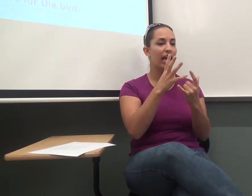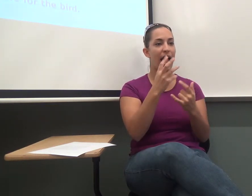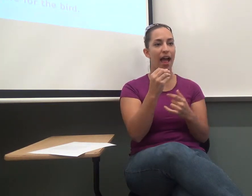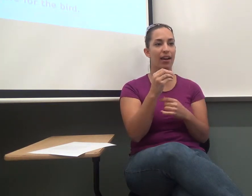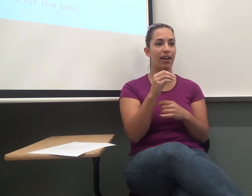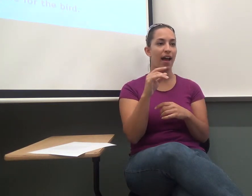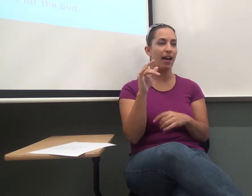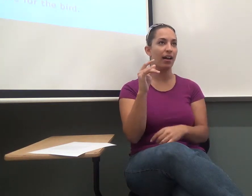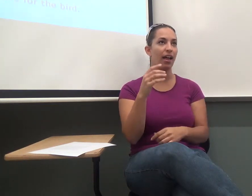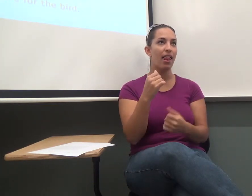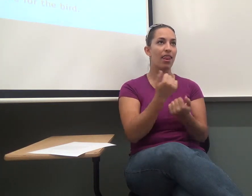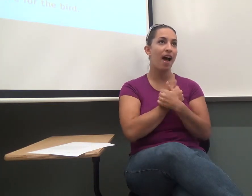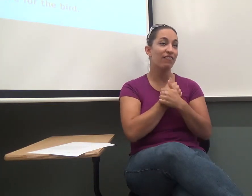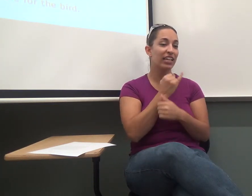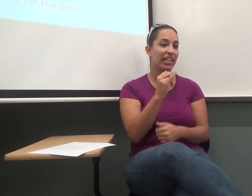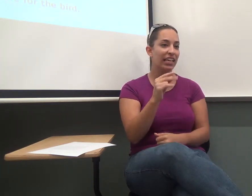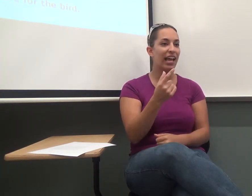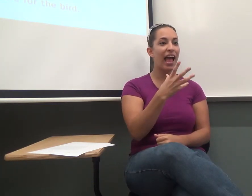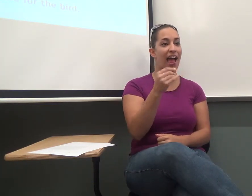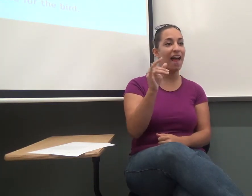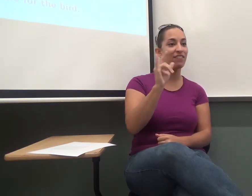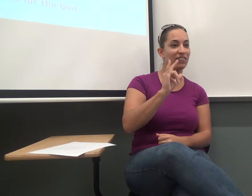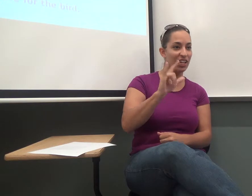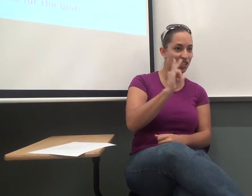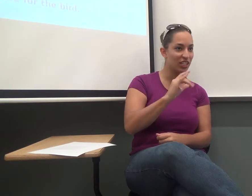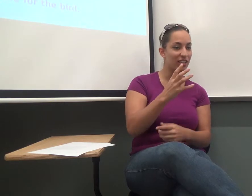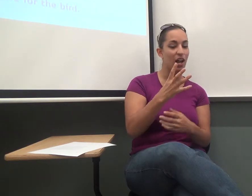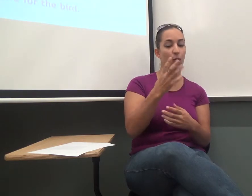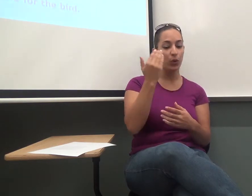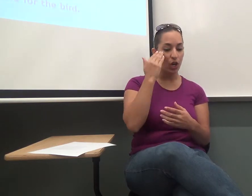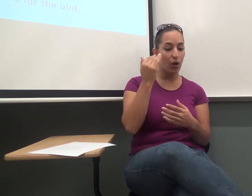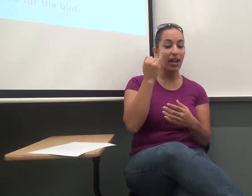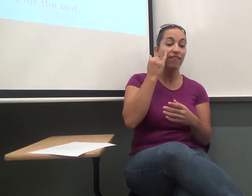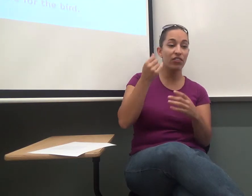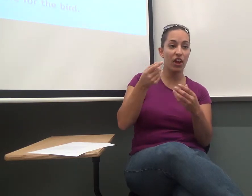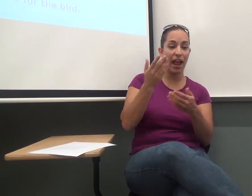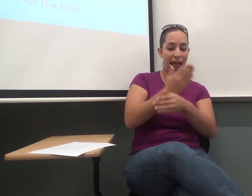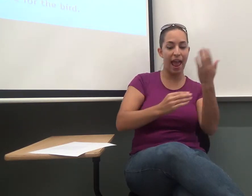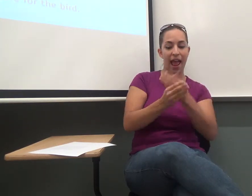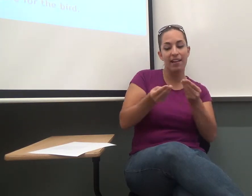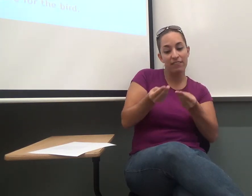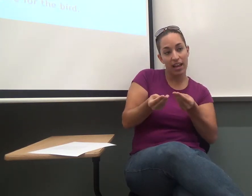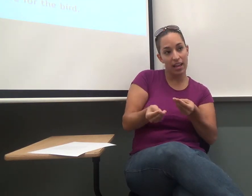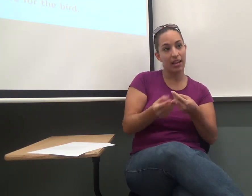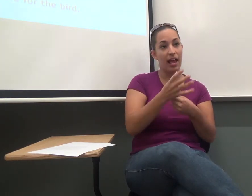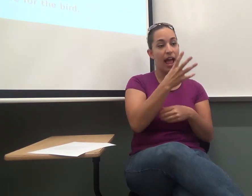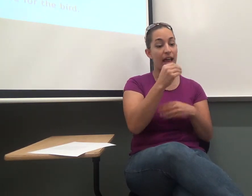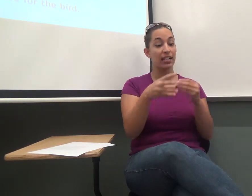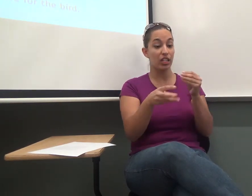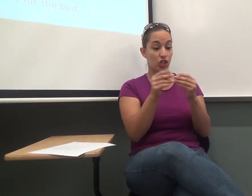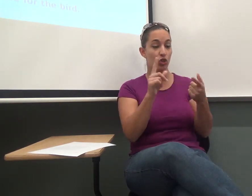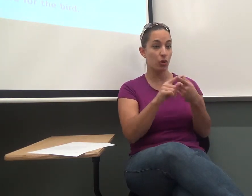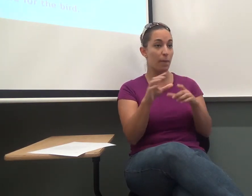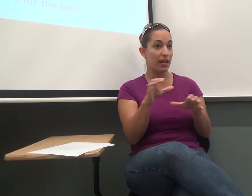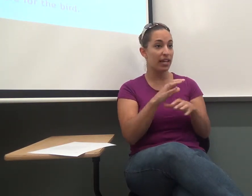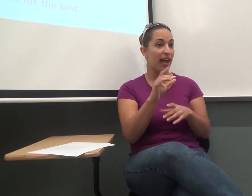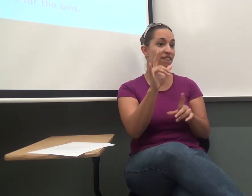they're hand-fed. We know that that's an action. In addition to being affectionate, they're intelligent and amusing.